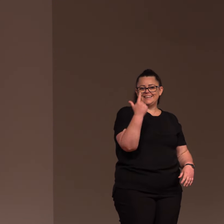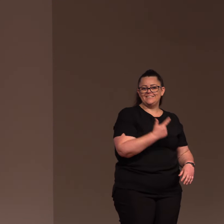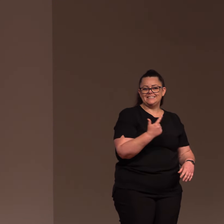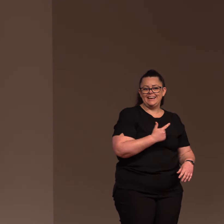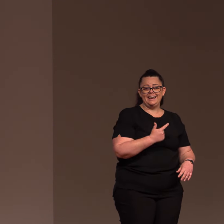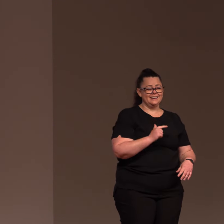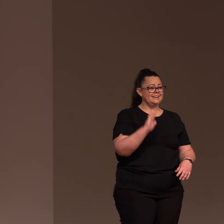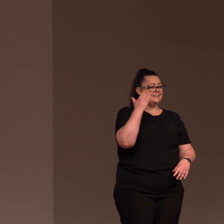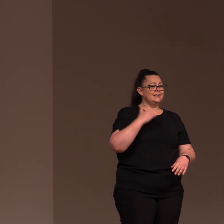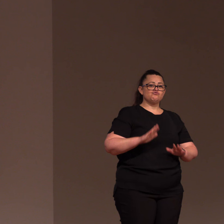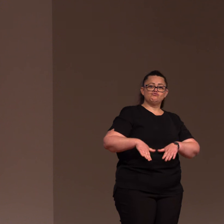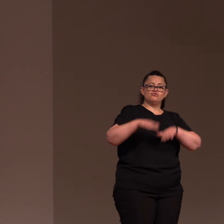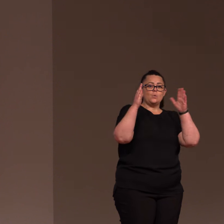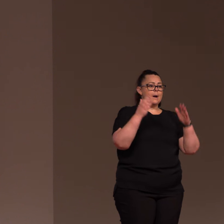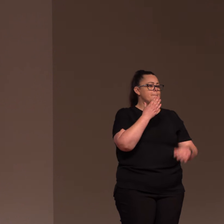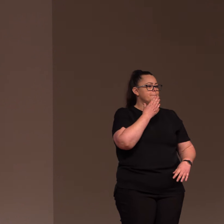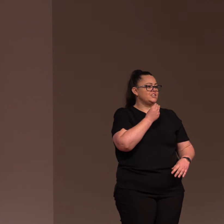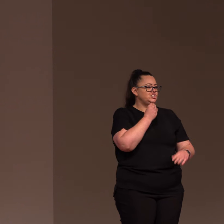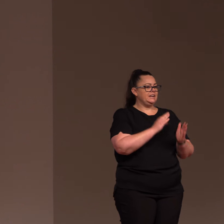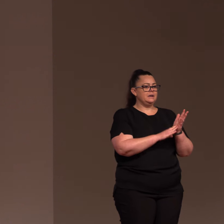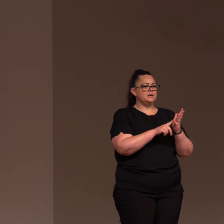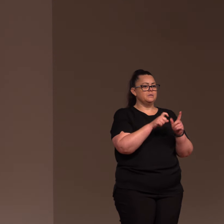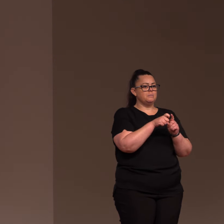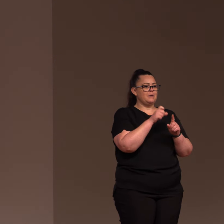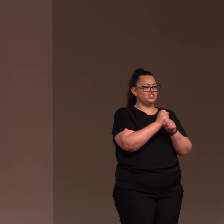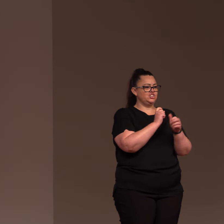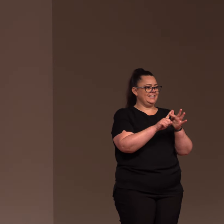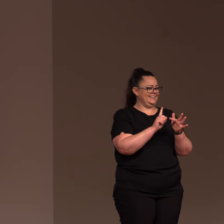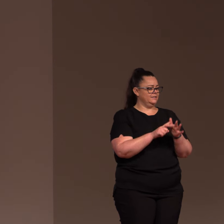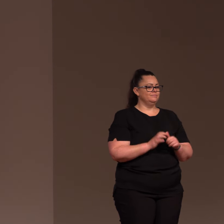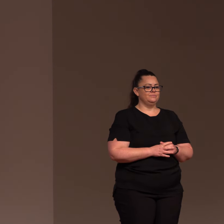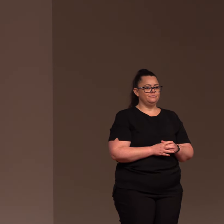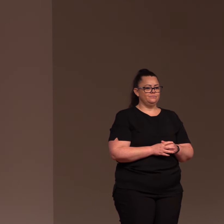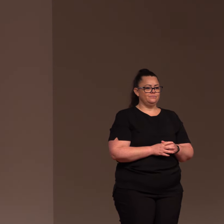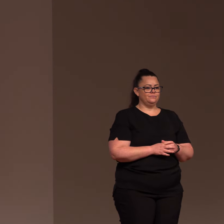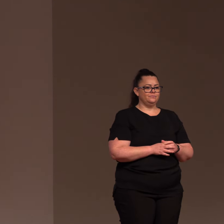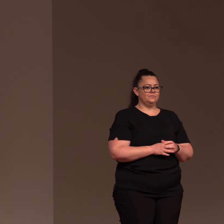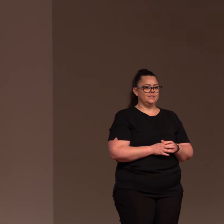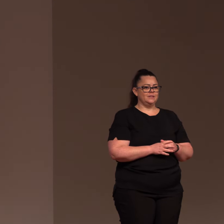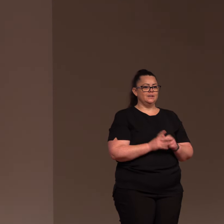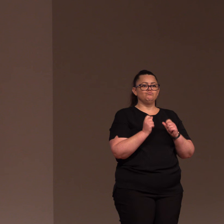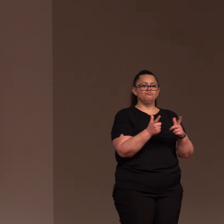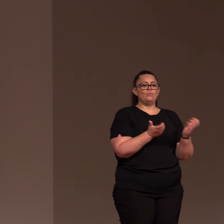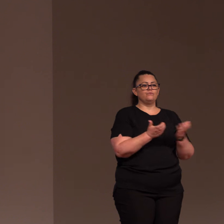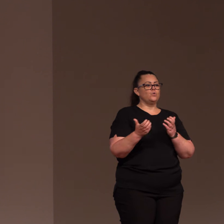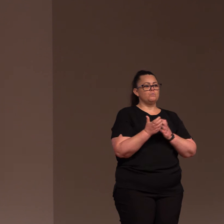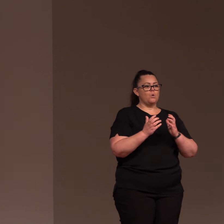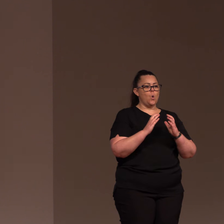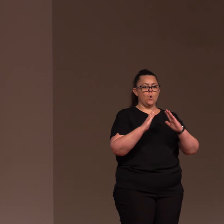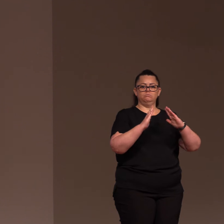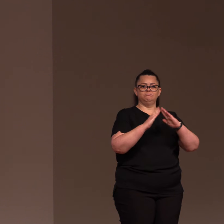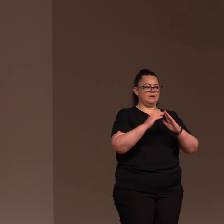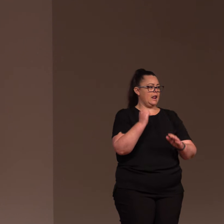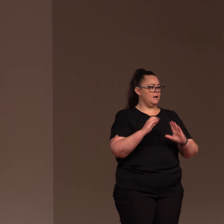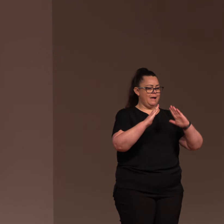Mudgee, stepping out of my last exam, which was in the football clubhouse, got in my little white Subaru Brumby ute and